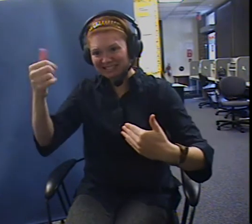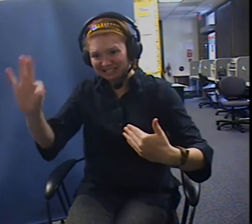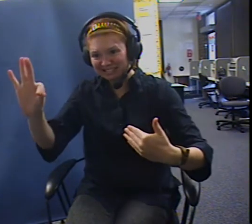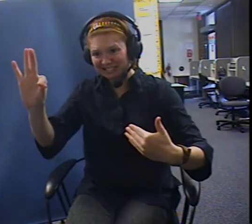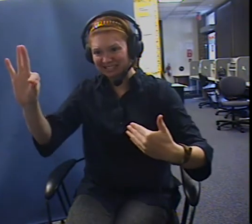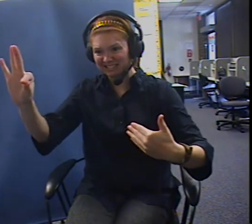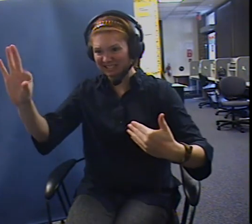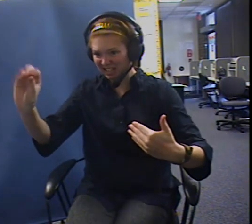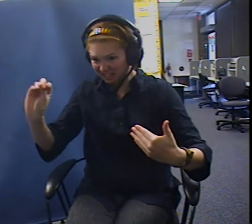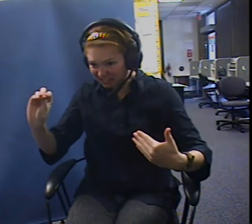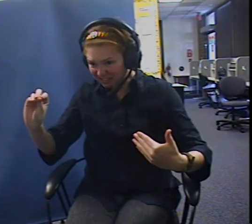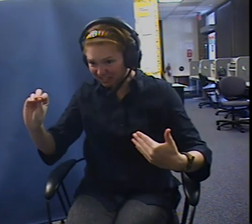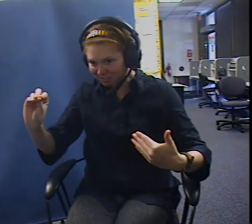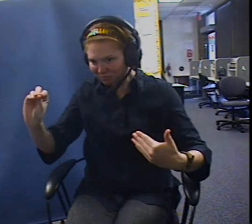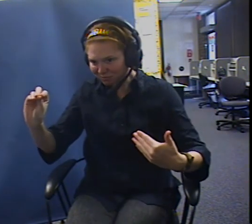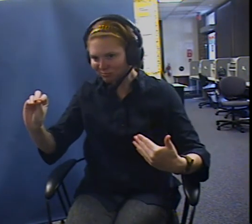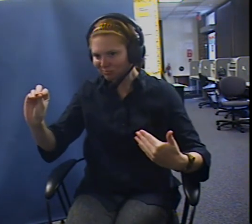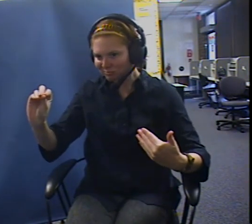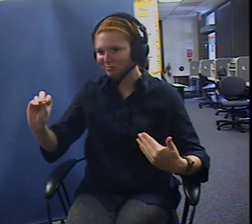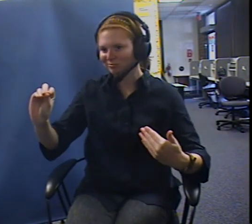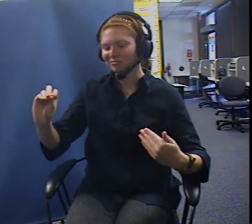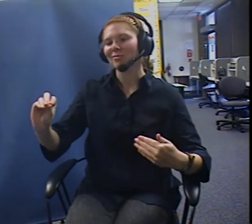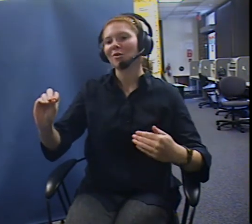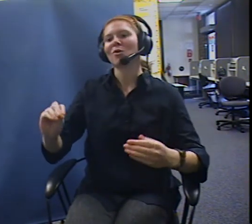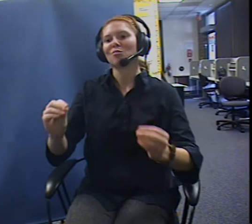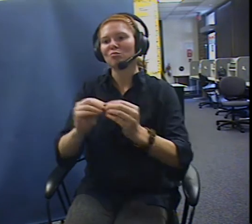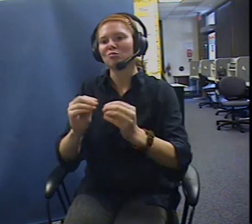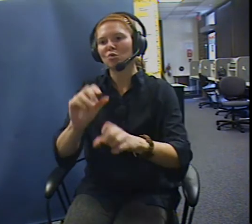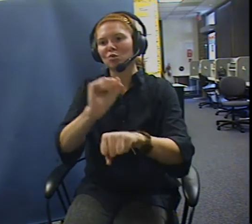leaving less than 40% of manufacturing employment downtown.